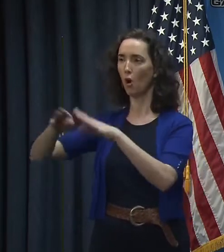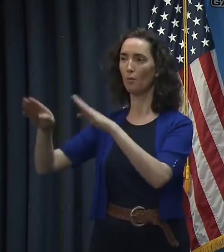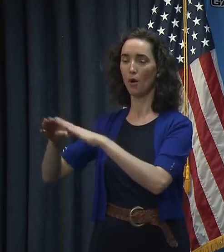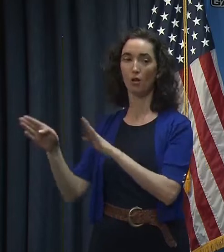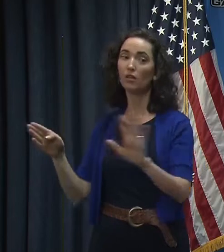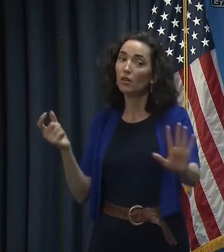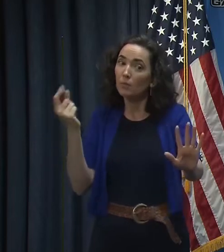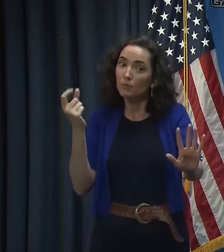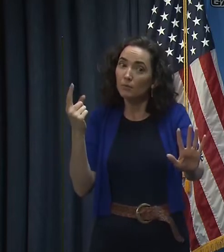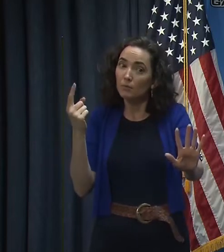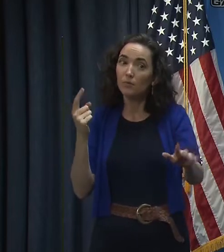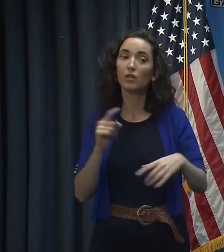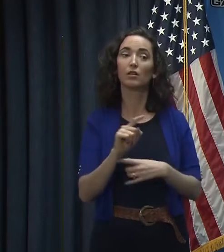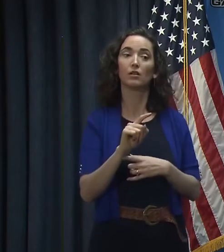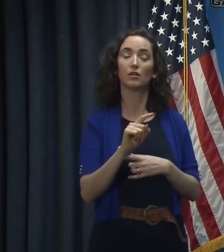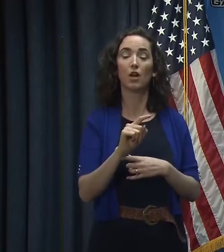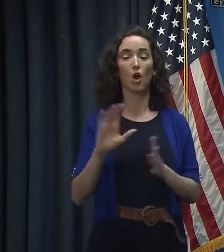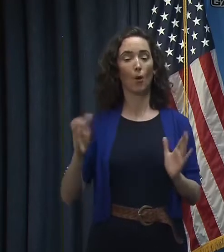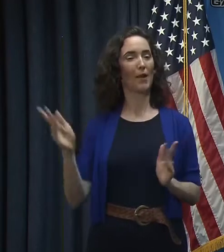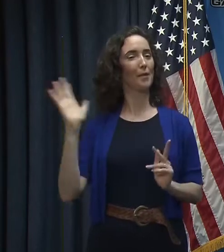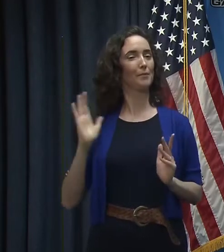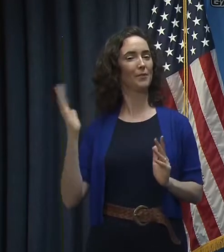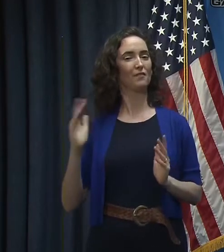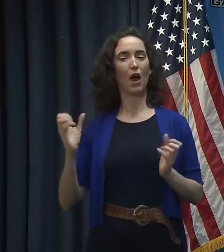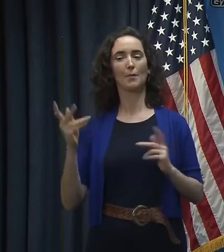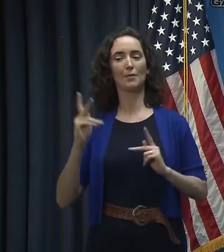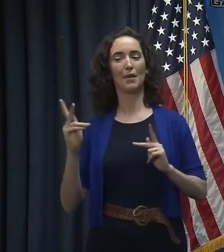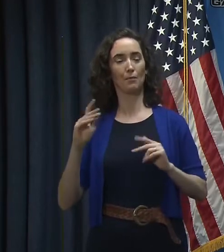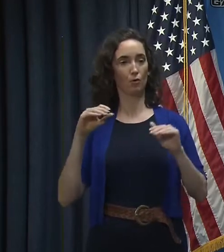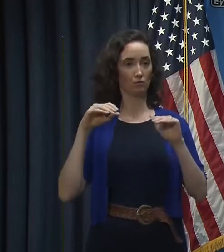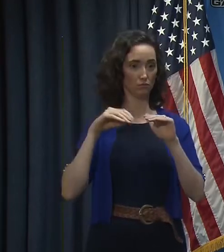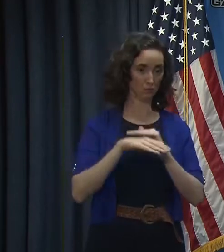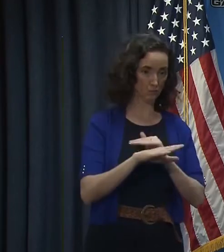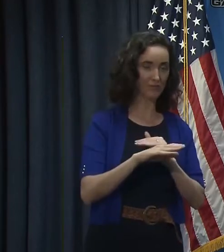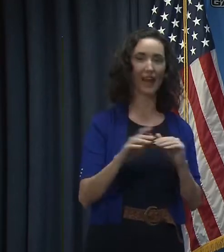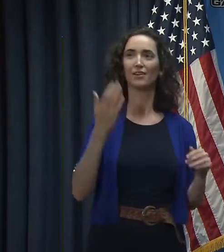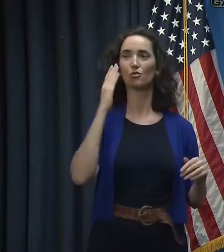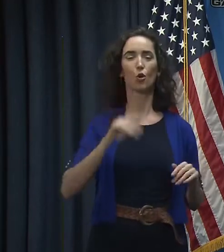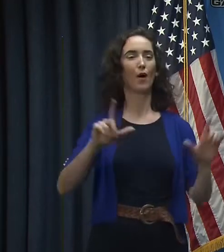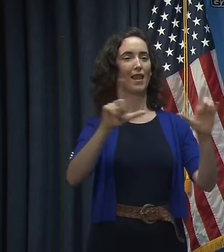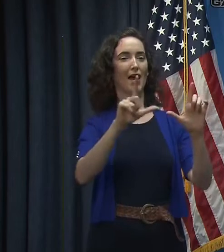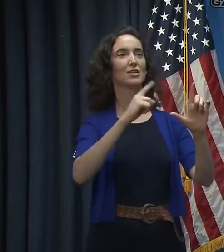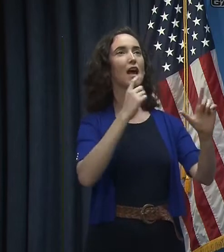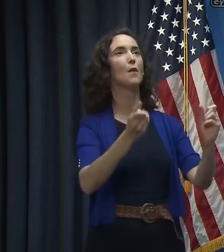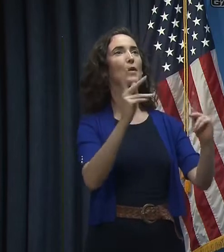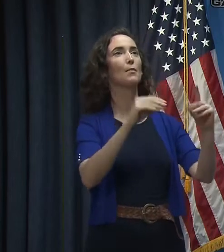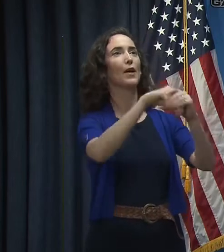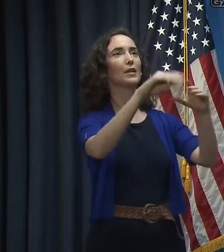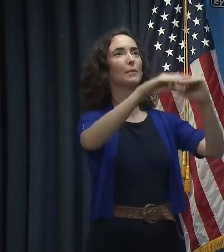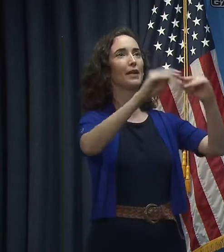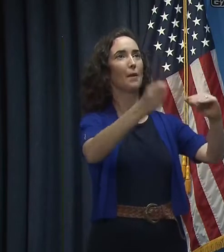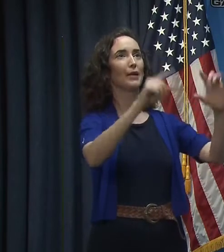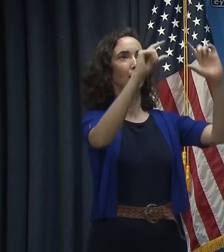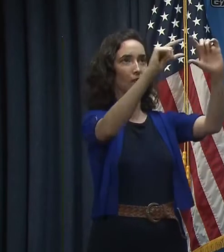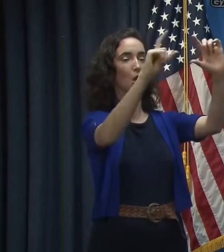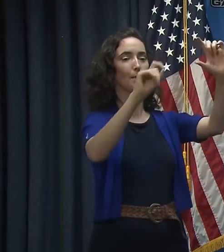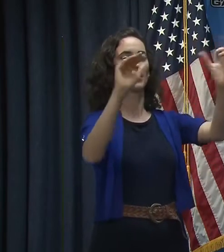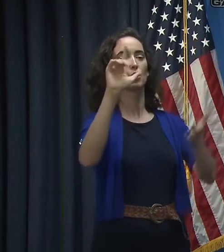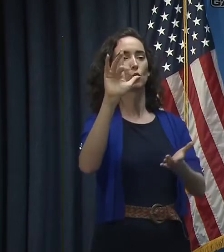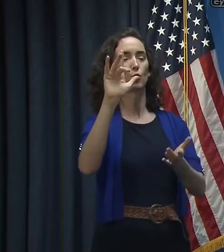But with the restriction of 25% of their licensed occupancy, the occupancy that they're allowed to have in